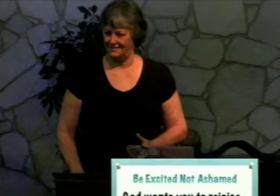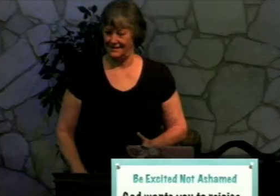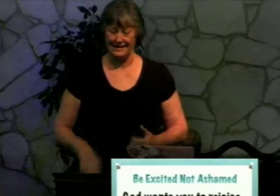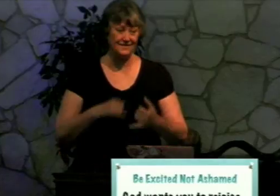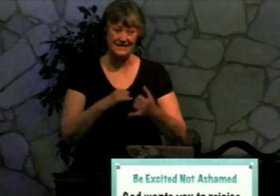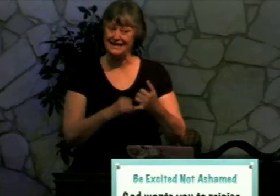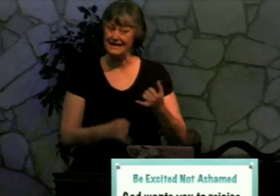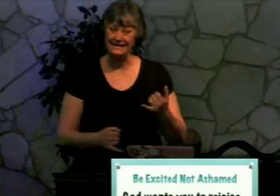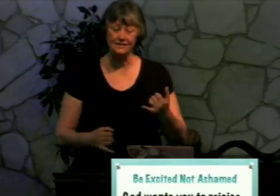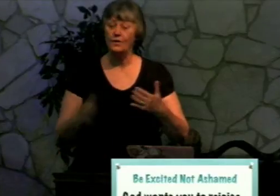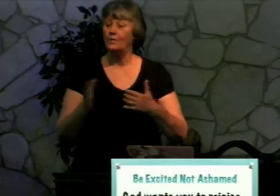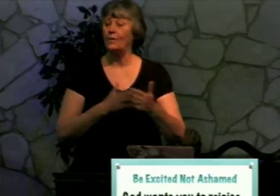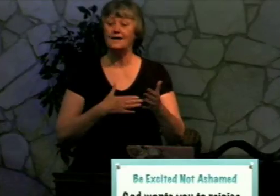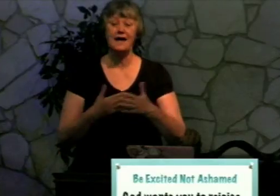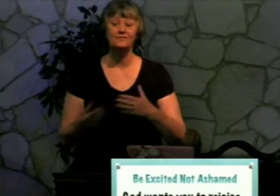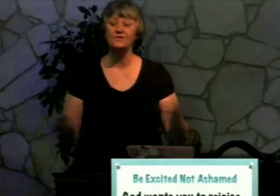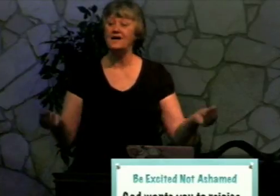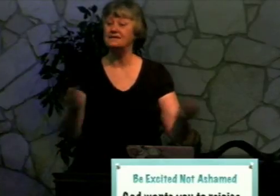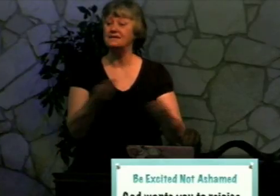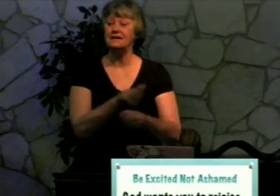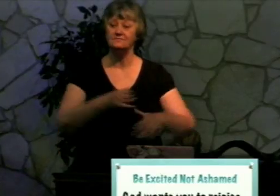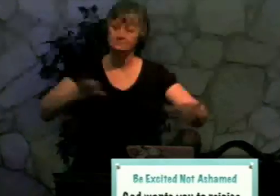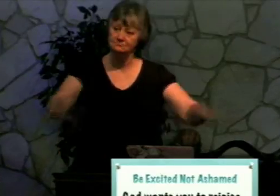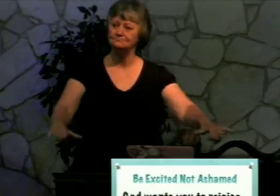$50,000, $50,000. And in the end, whatever they give,